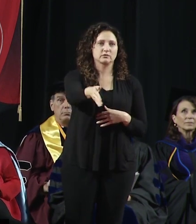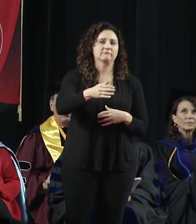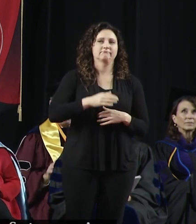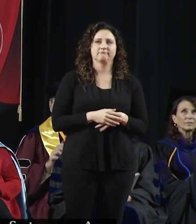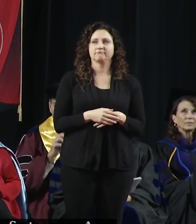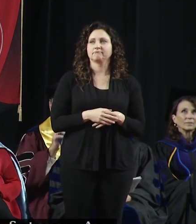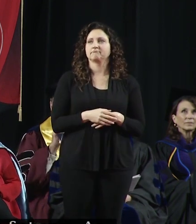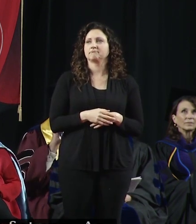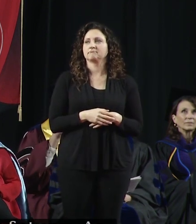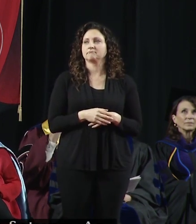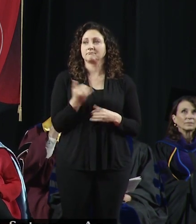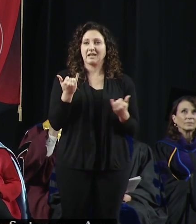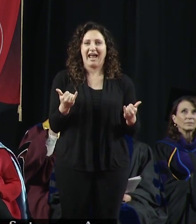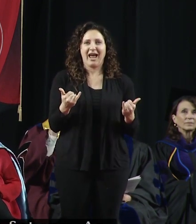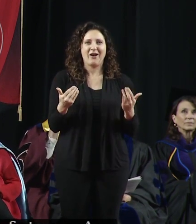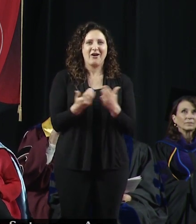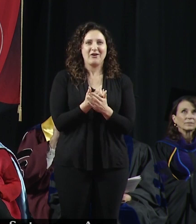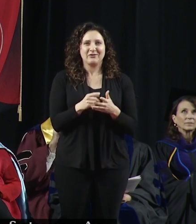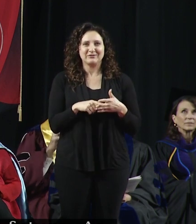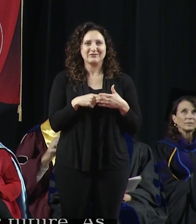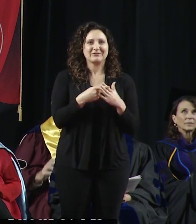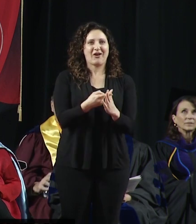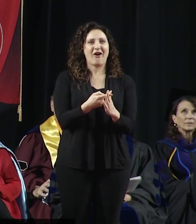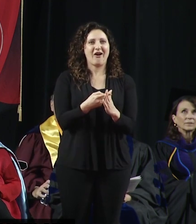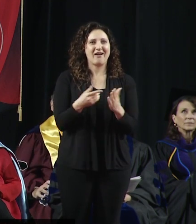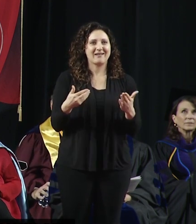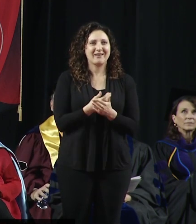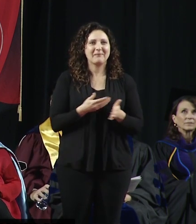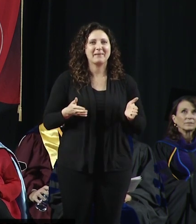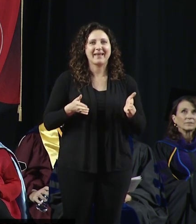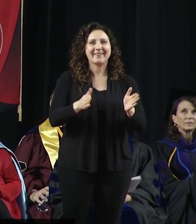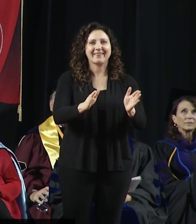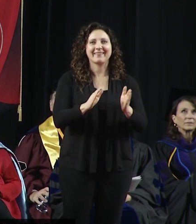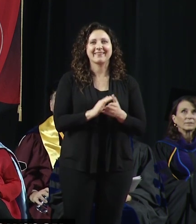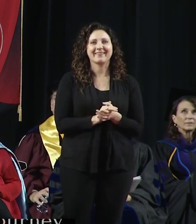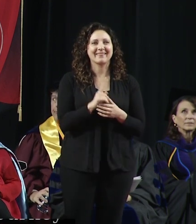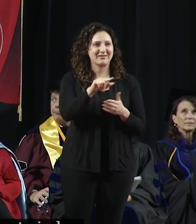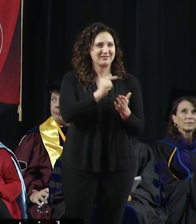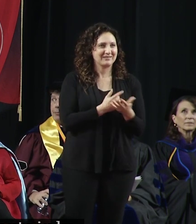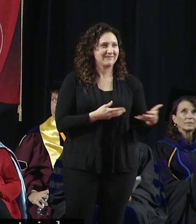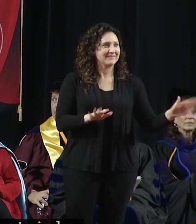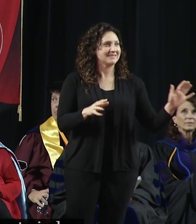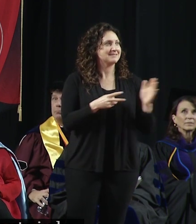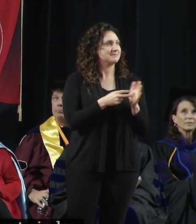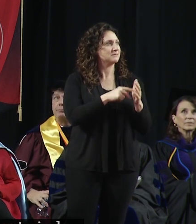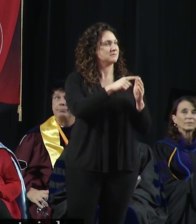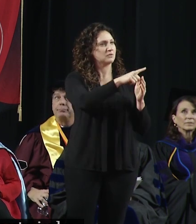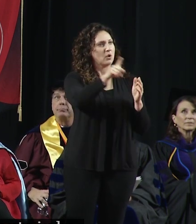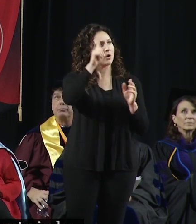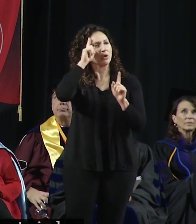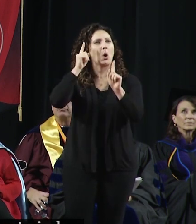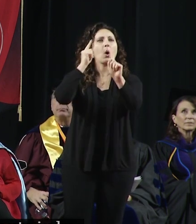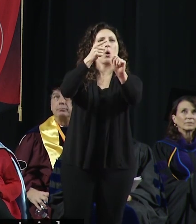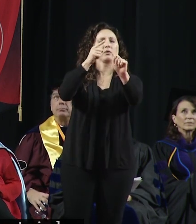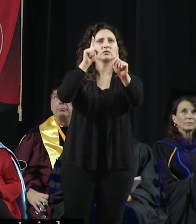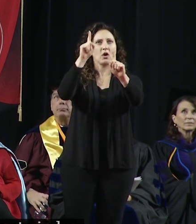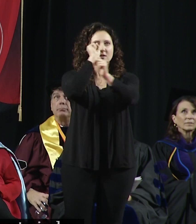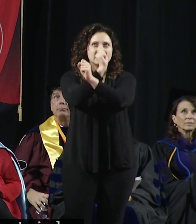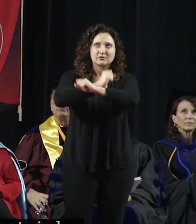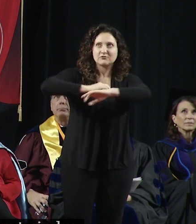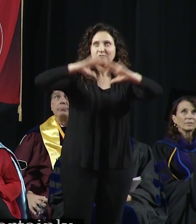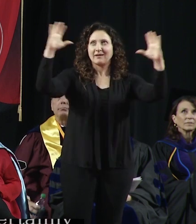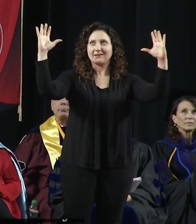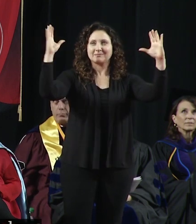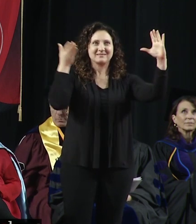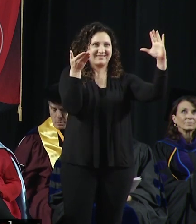you begin this new journey as a graduate, you certainly have dreams and goals.